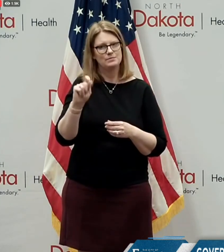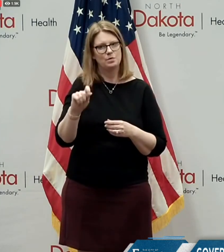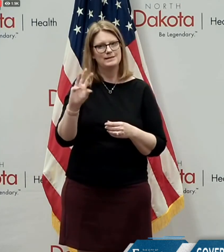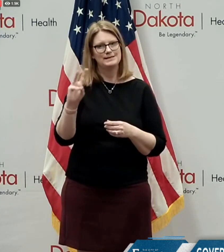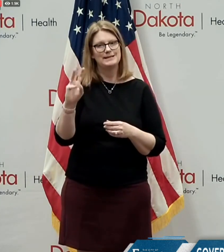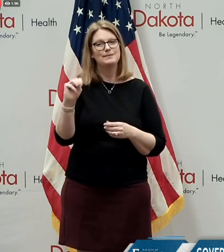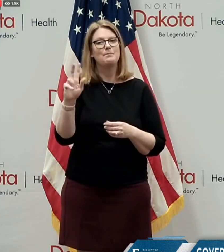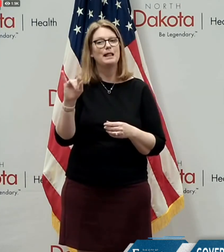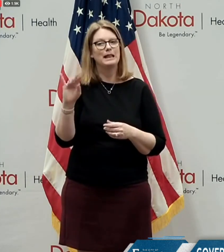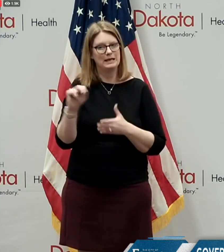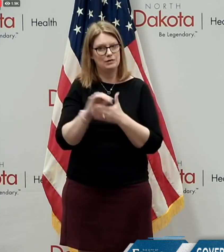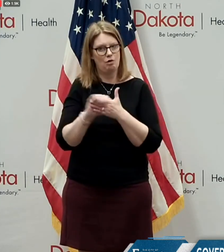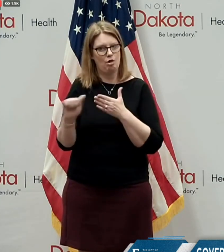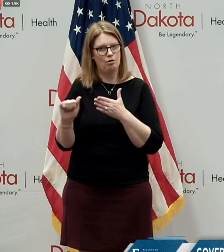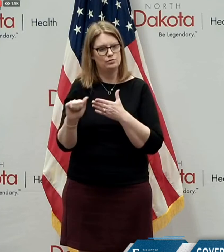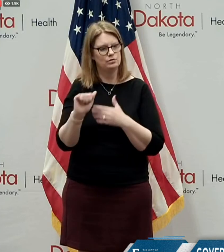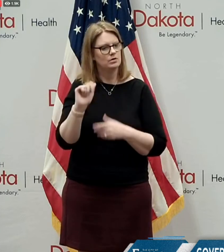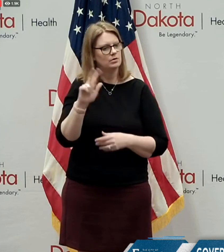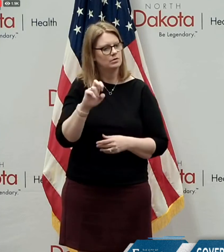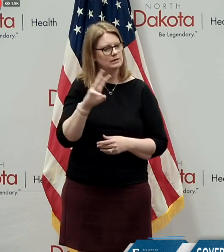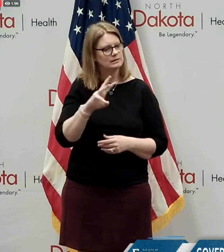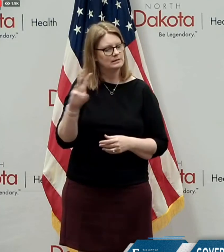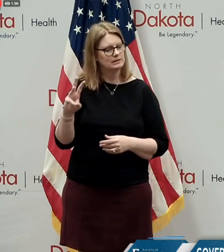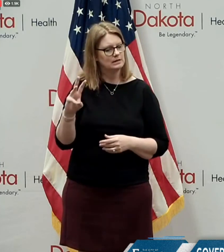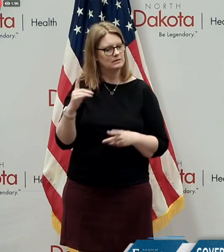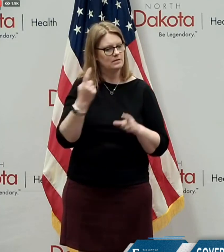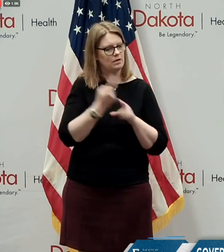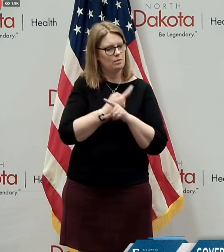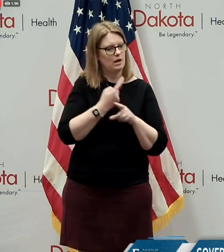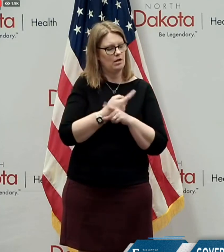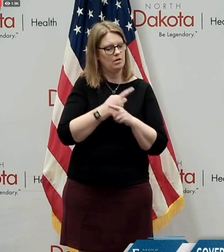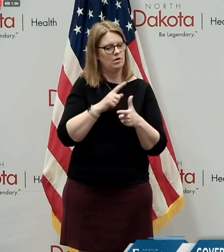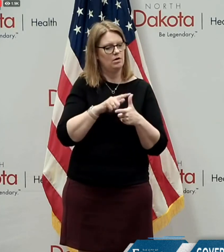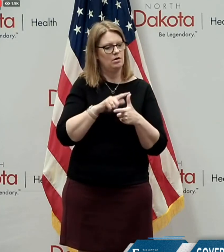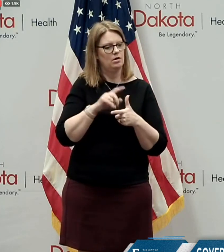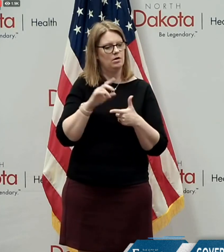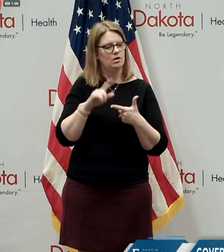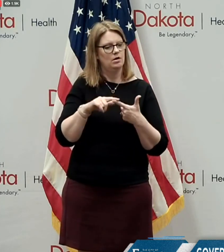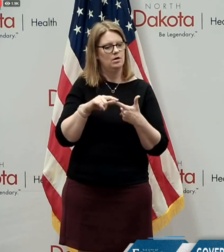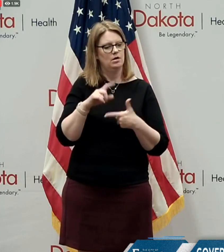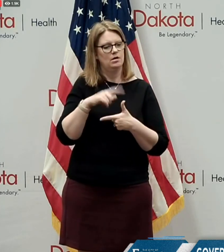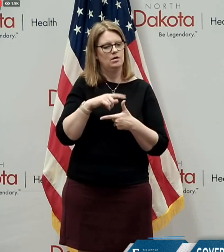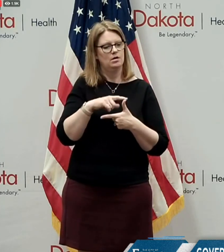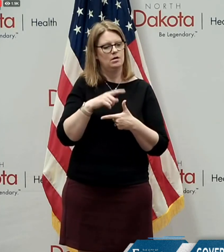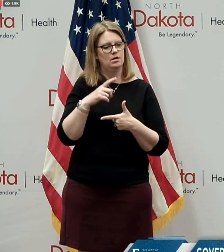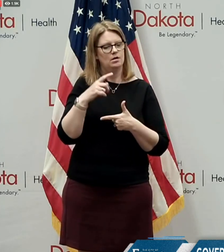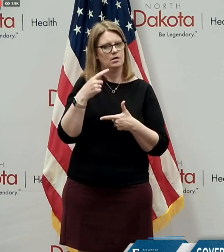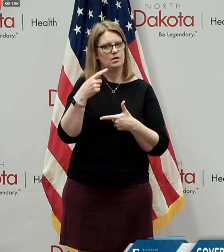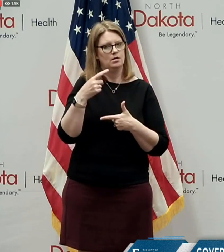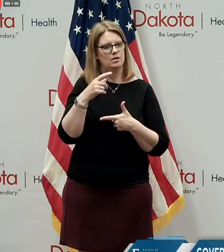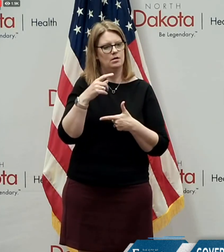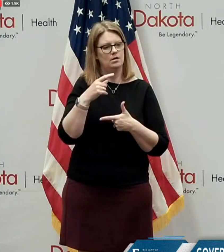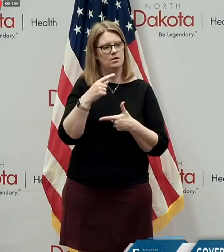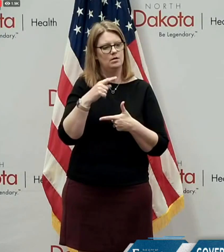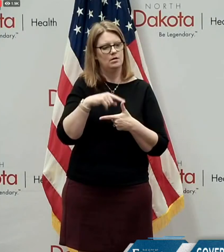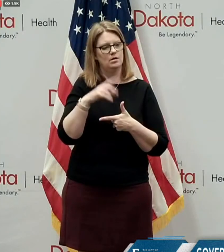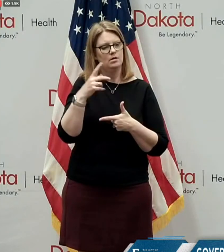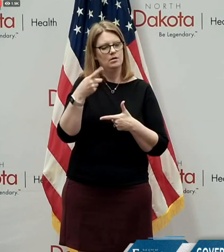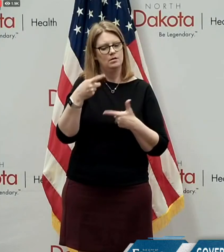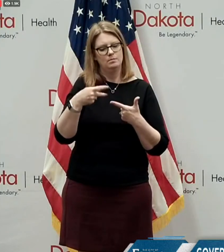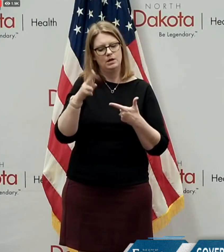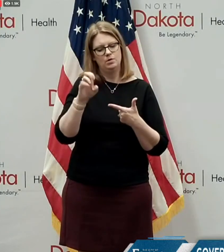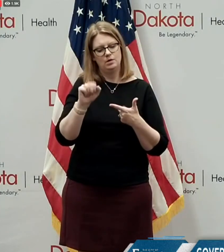$366.6 million of both the regular and the pandemic unemployment, and the PUA,